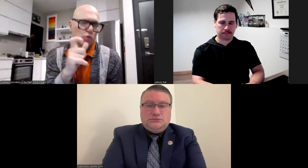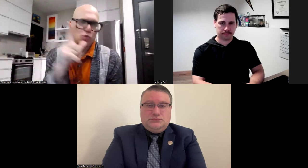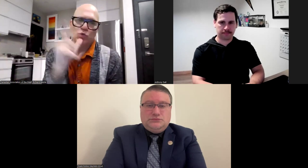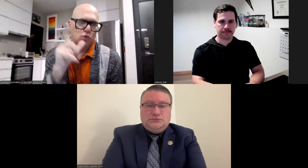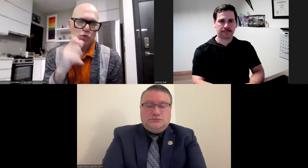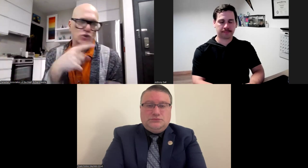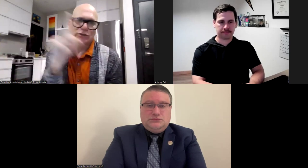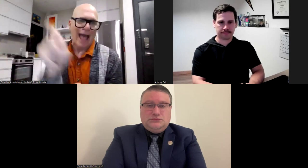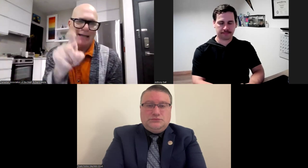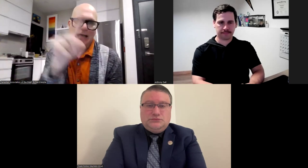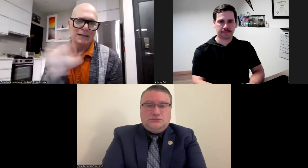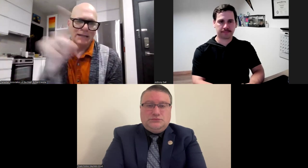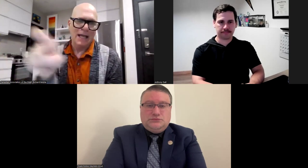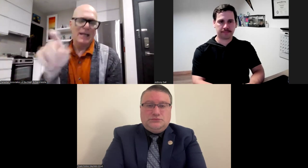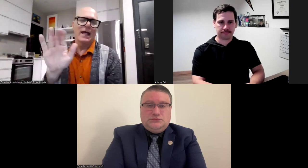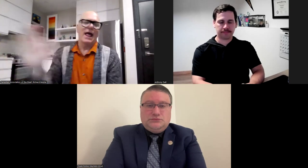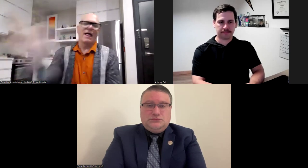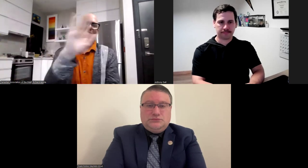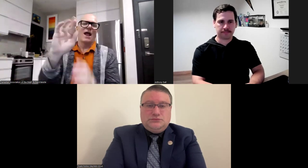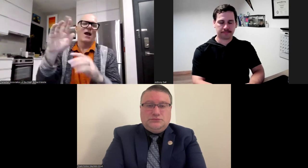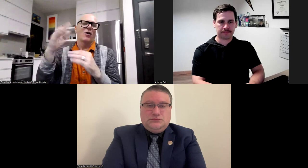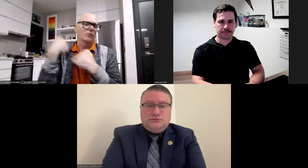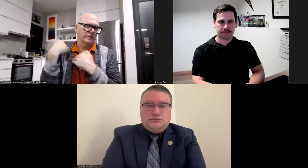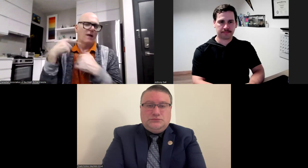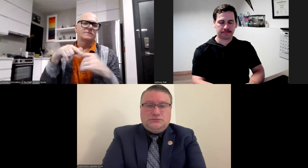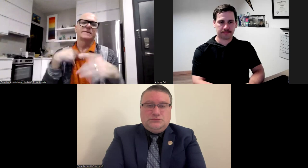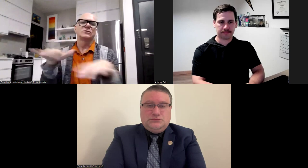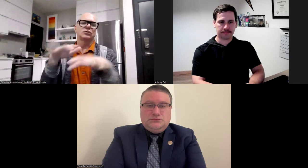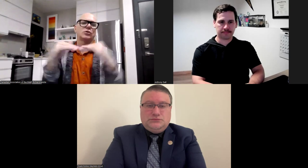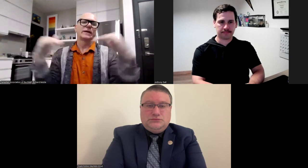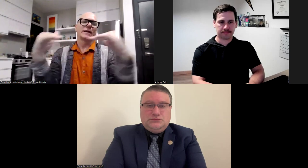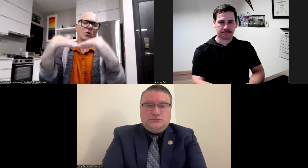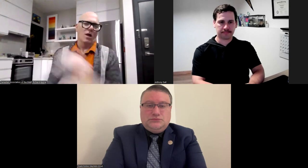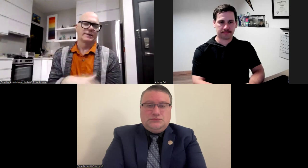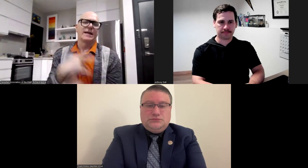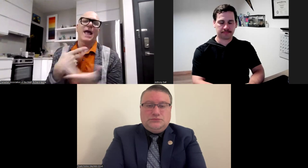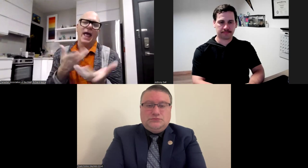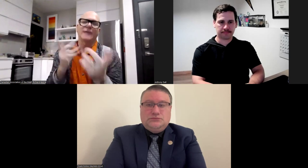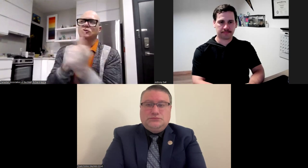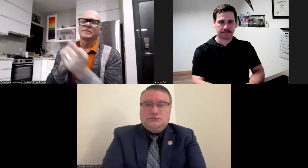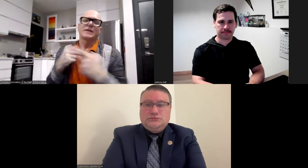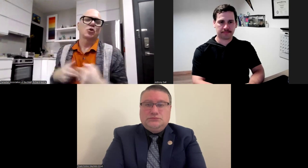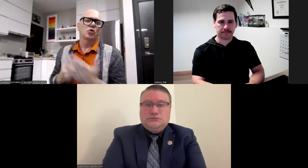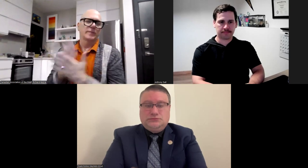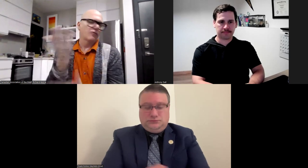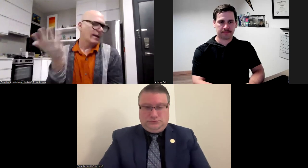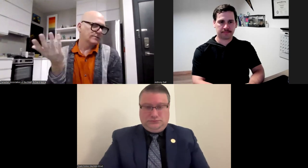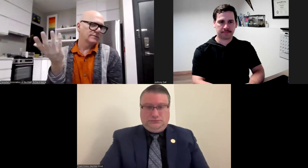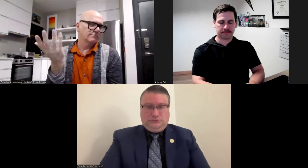sign language, who is going to teach my child, who is teaching my child sign language, where is their opportunity to have sign language with their peers. If you constantly